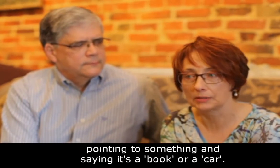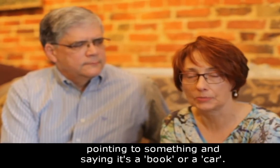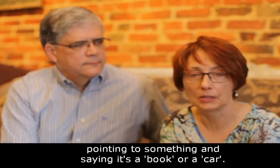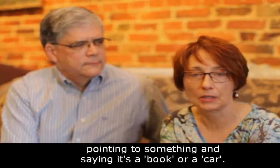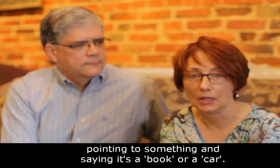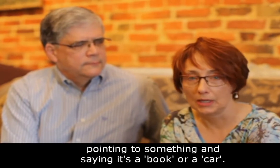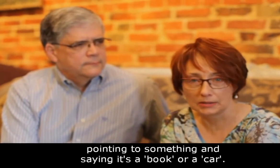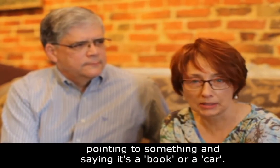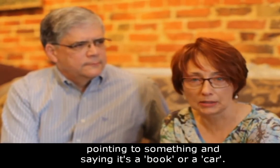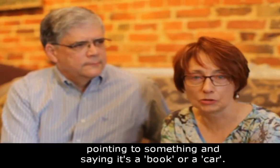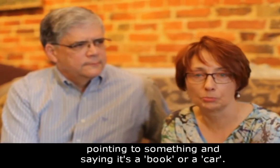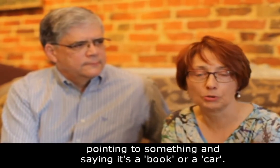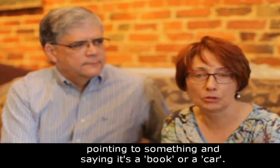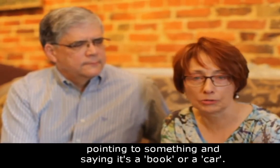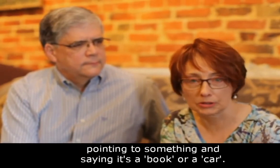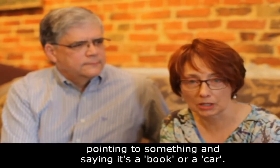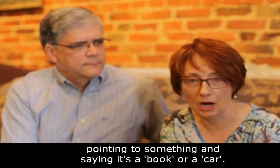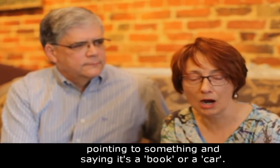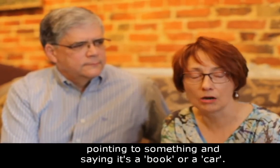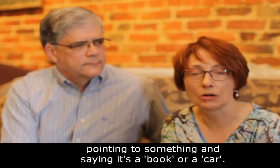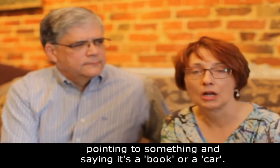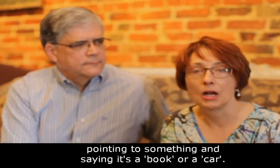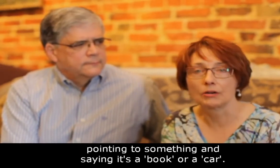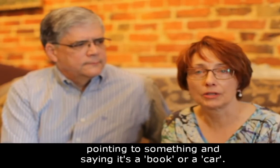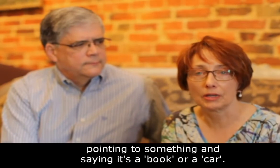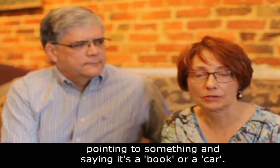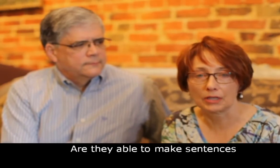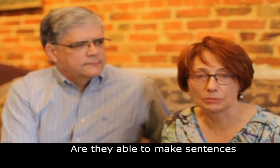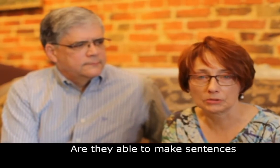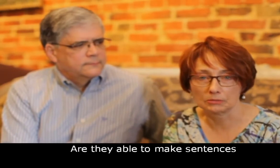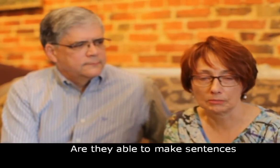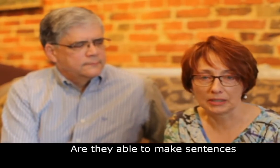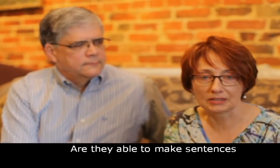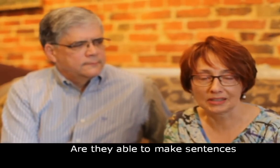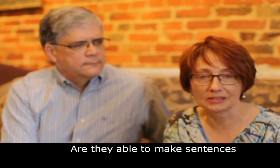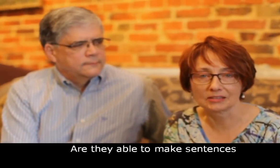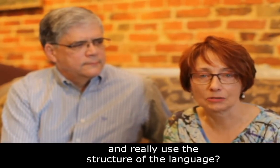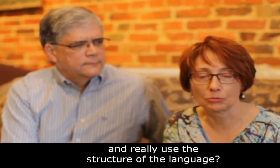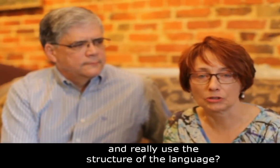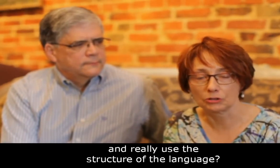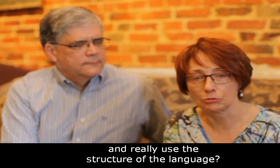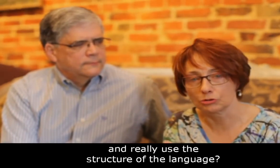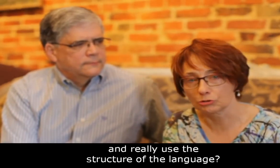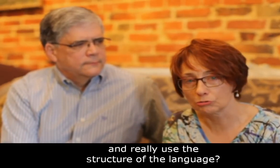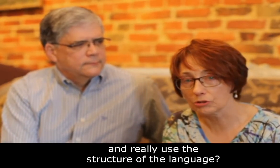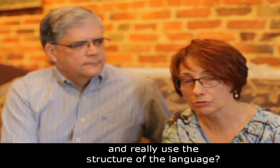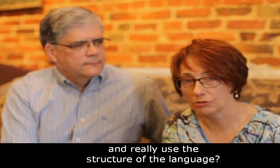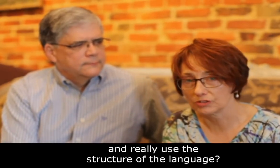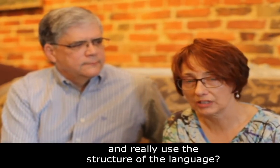something and saying it's a book or it's a car? Are they able to make sentences and really use the structure of the